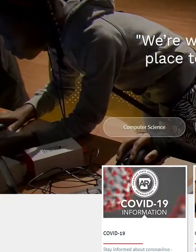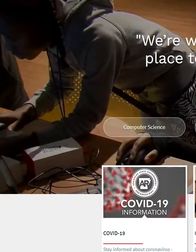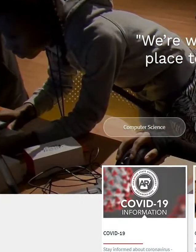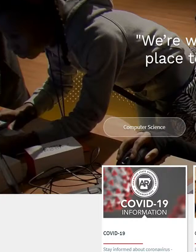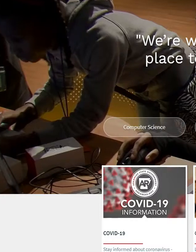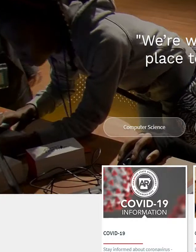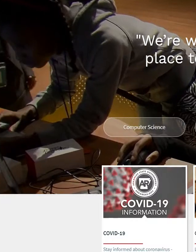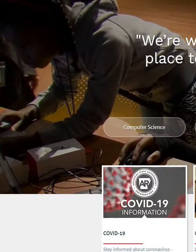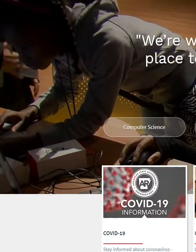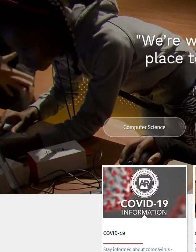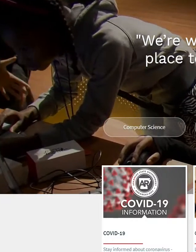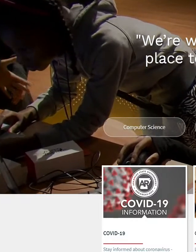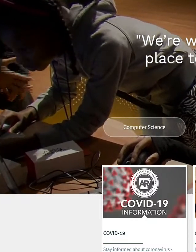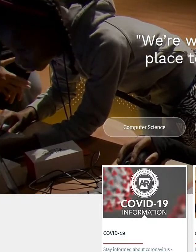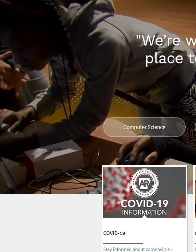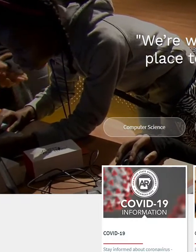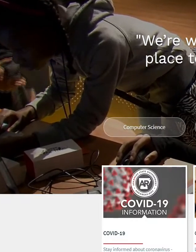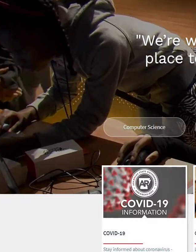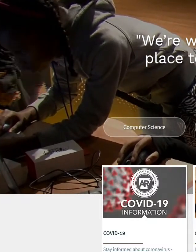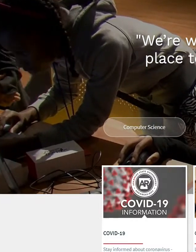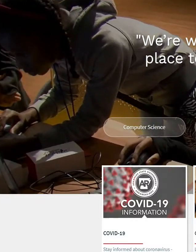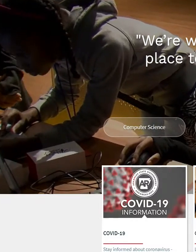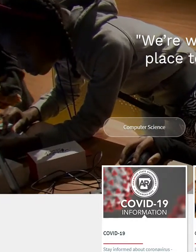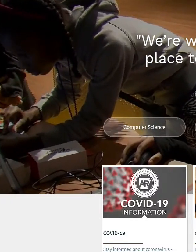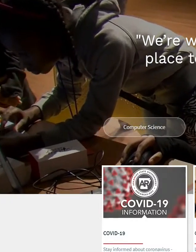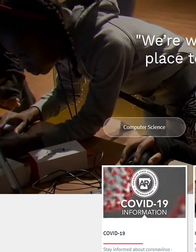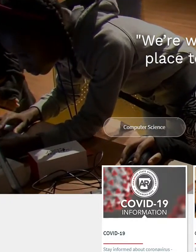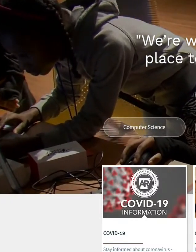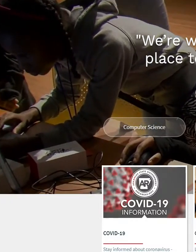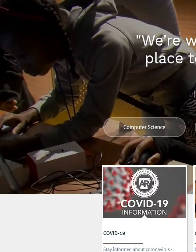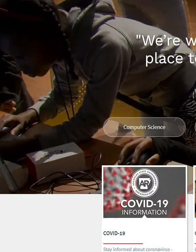1 Mississippi. That's 1 second.